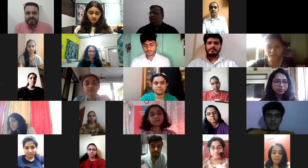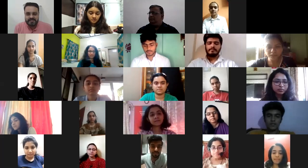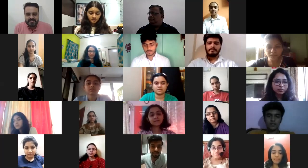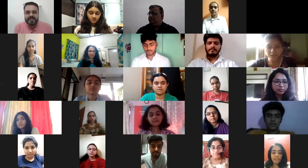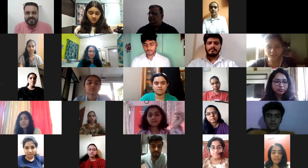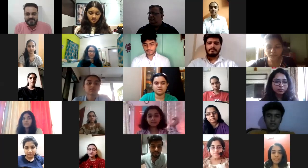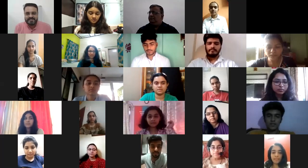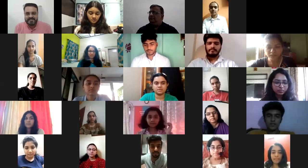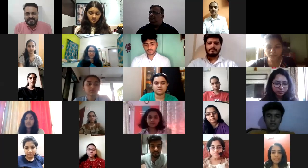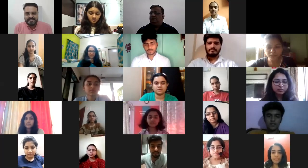right?